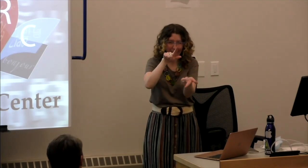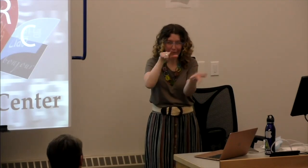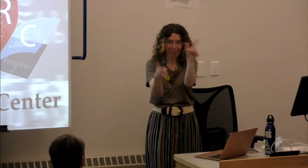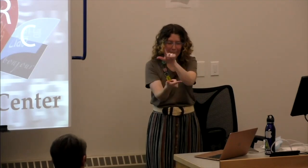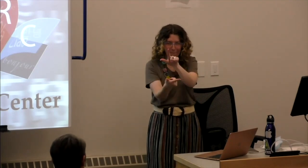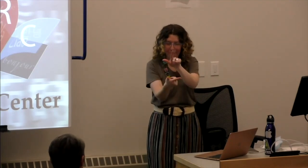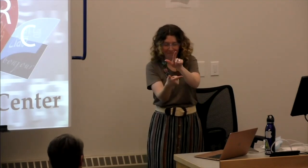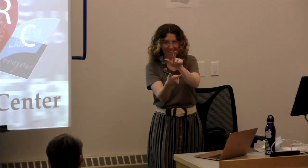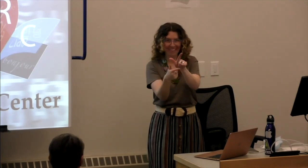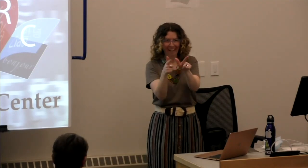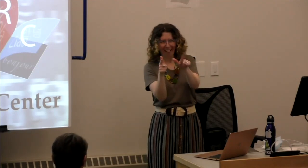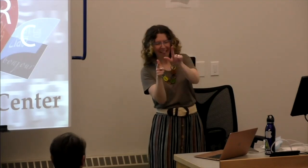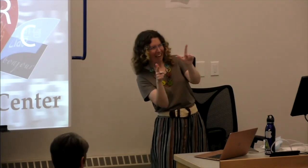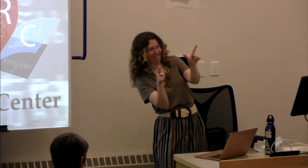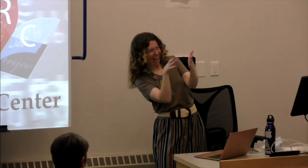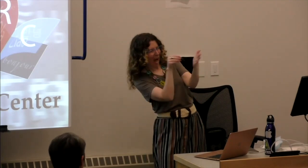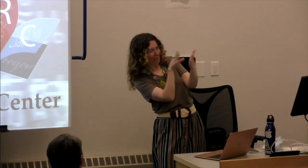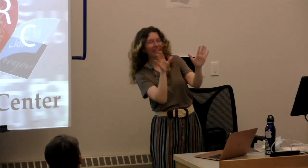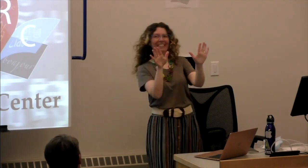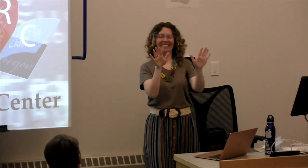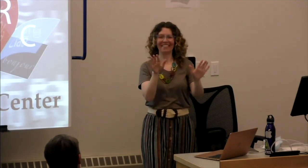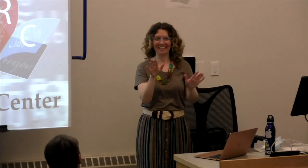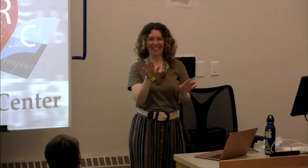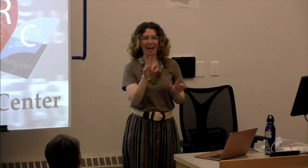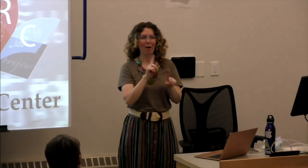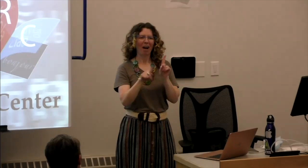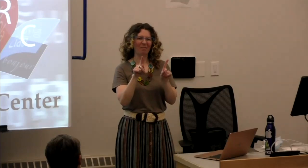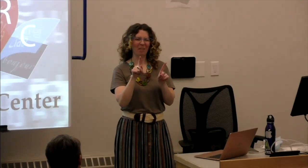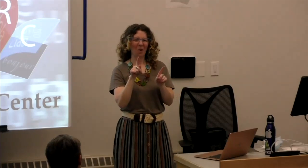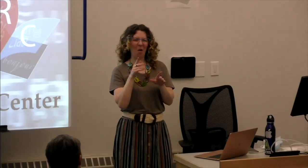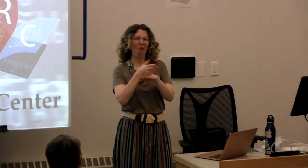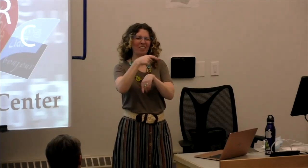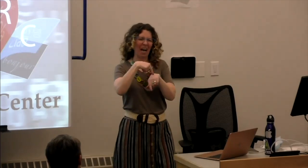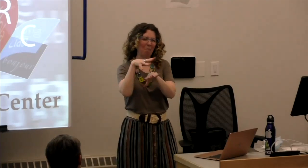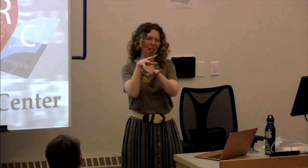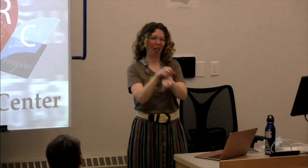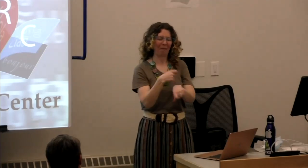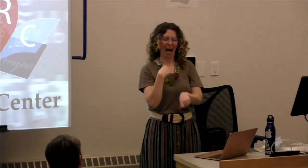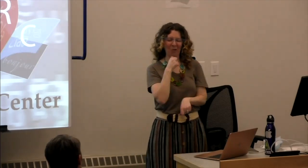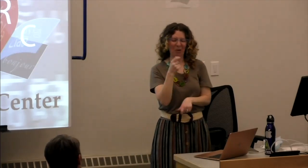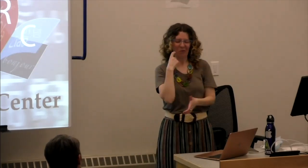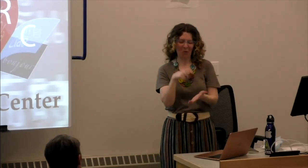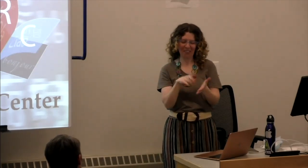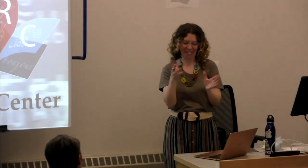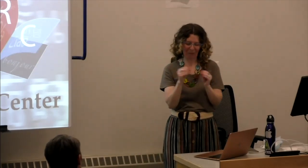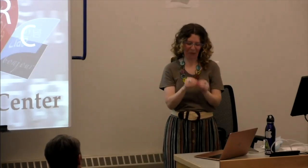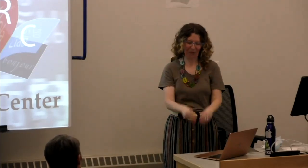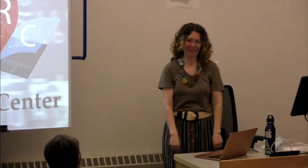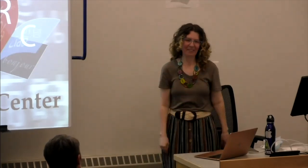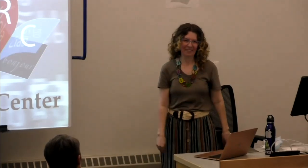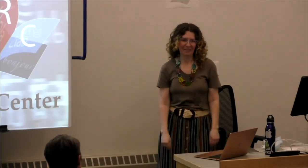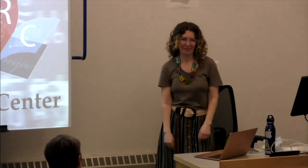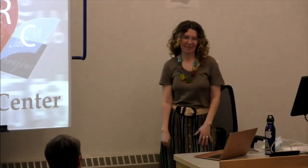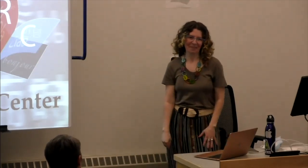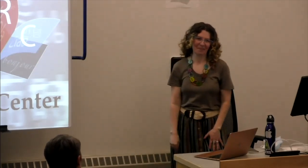try to learn to kind of reverse looking receptively at the left-handed signers, but over time you kind of pick it up. So I